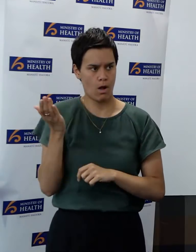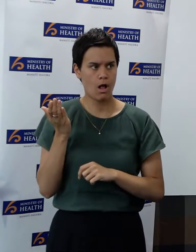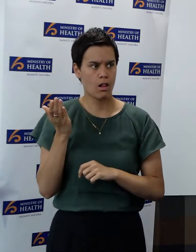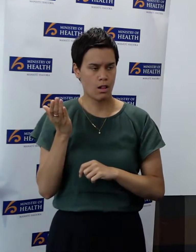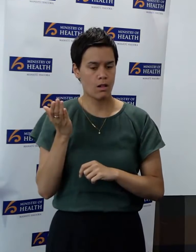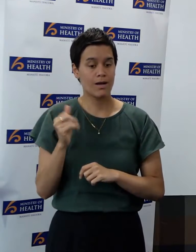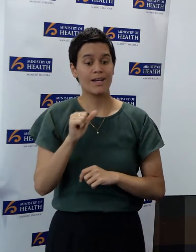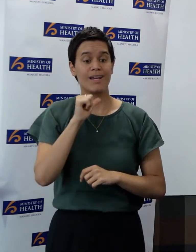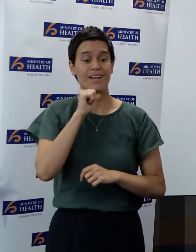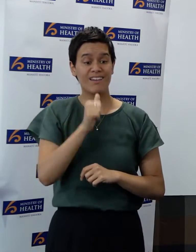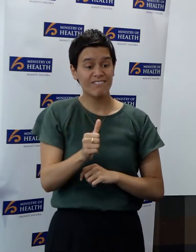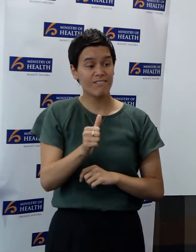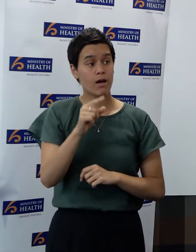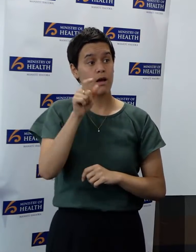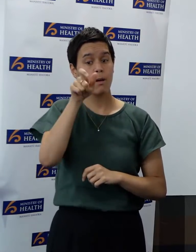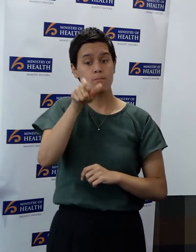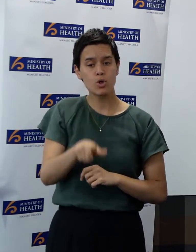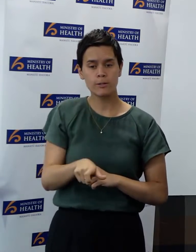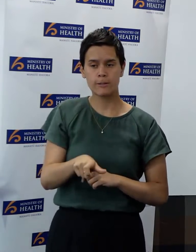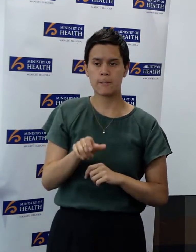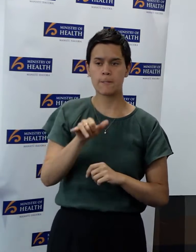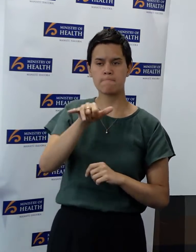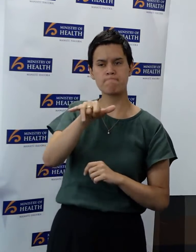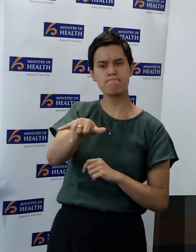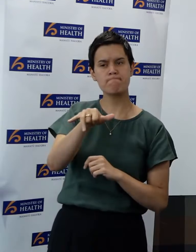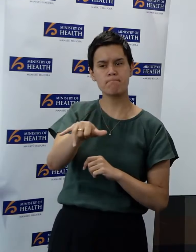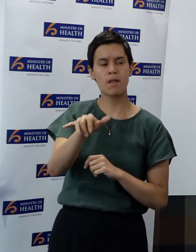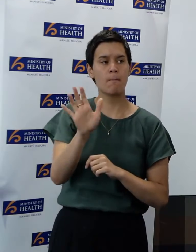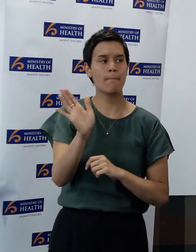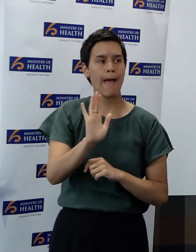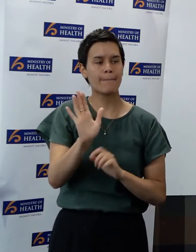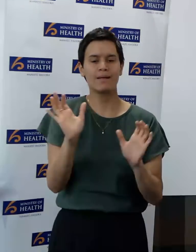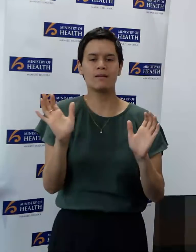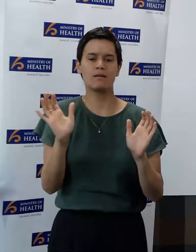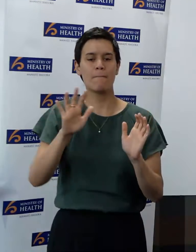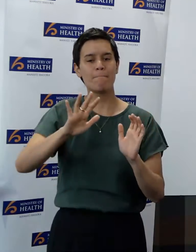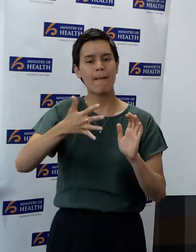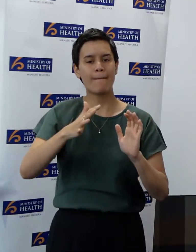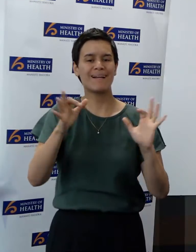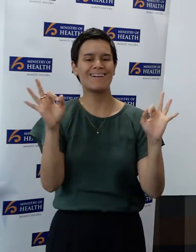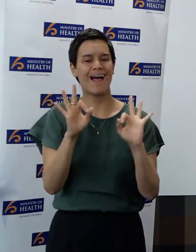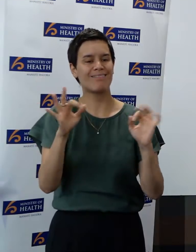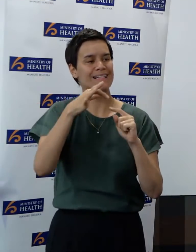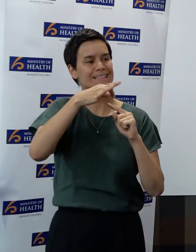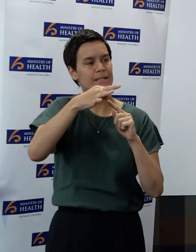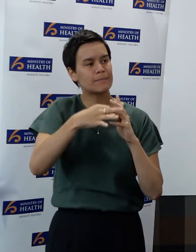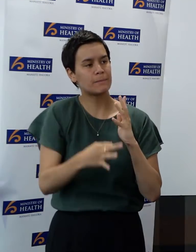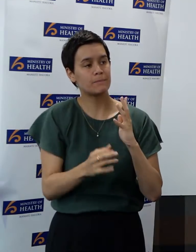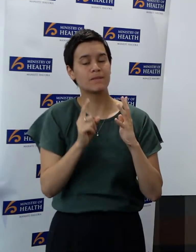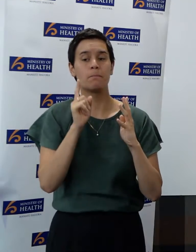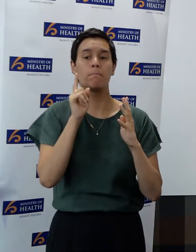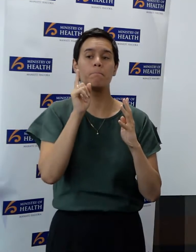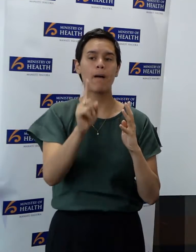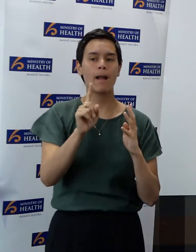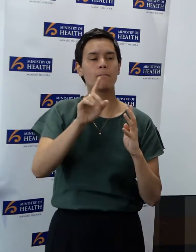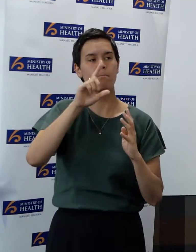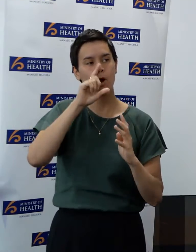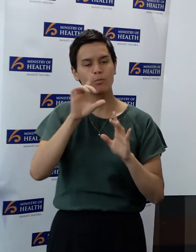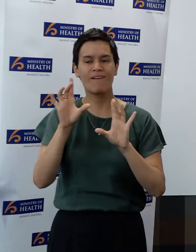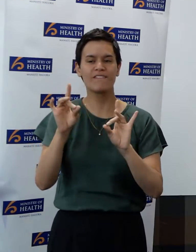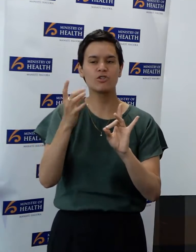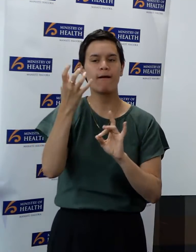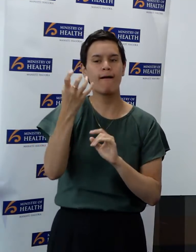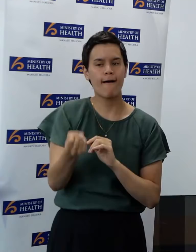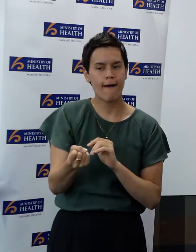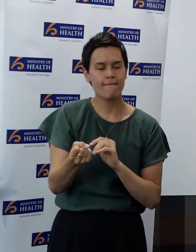not symptomatic but might be infectious, that we don't transmit that infection on the plane. But there will also be